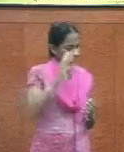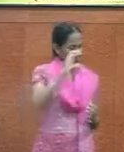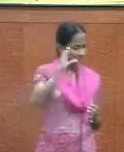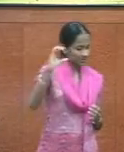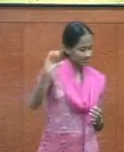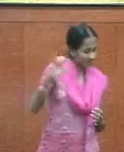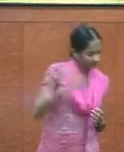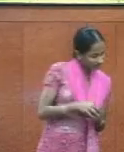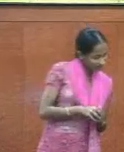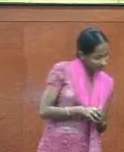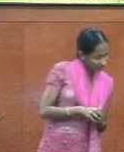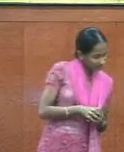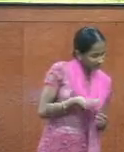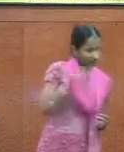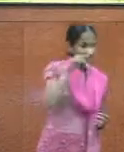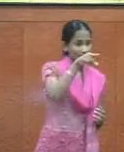appointed in the